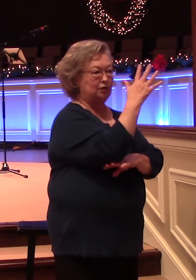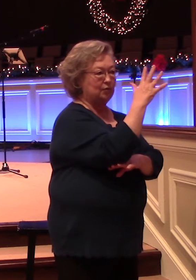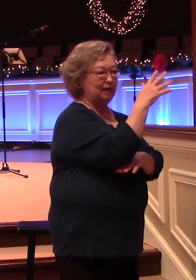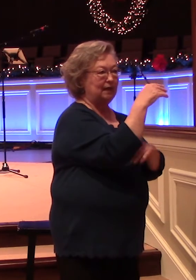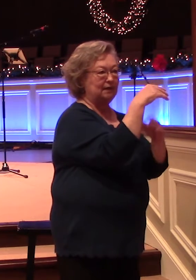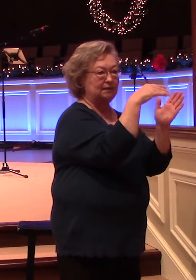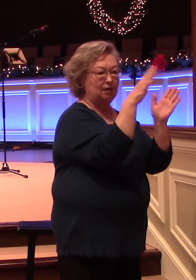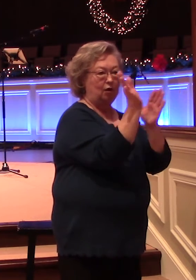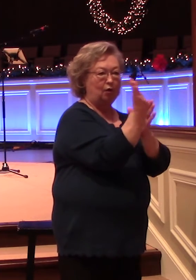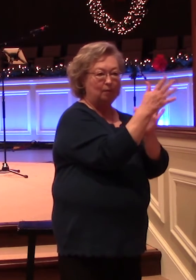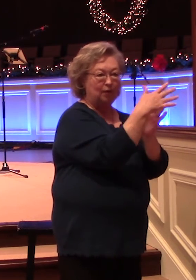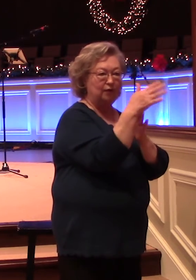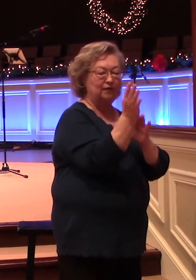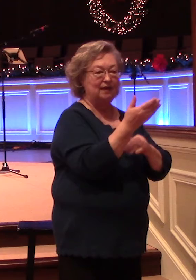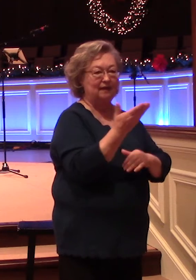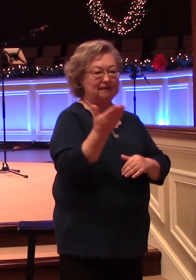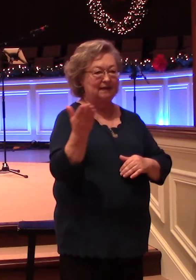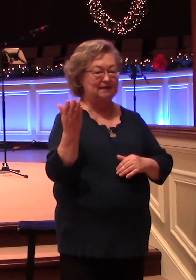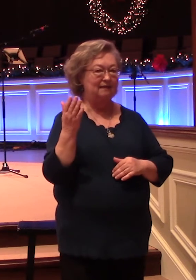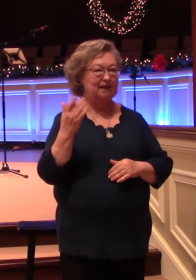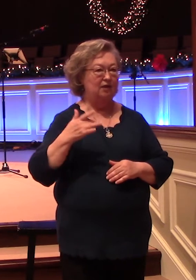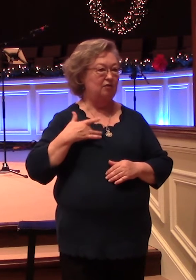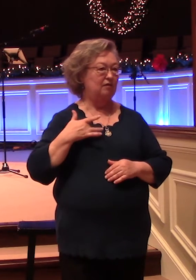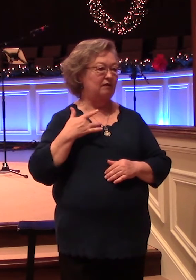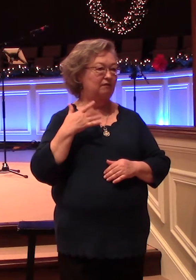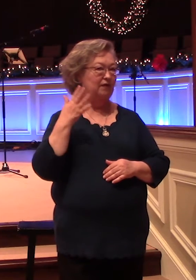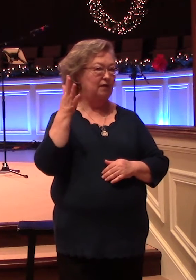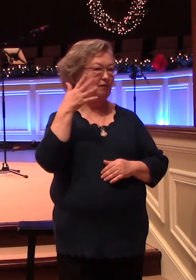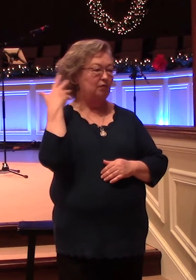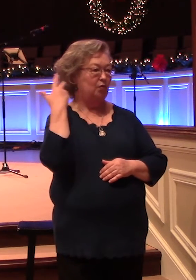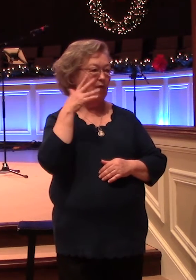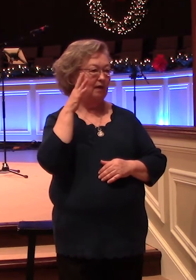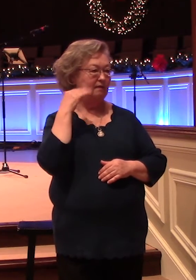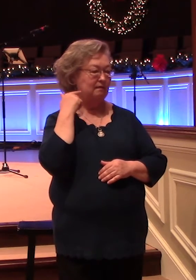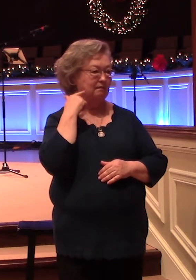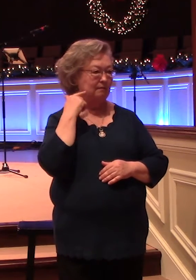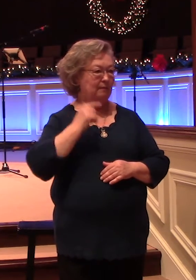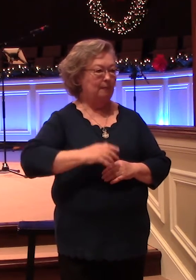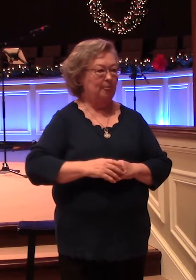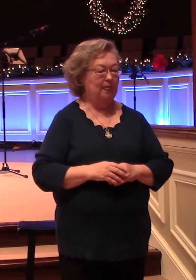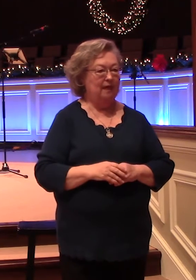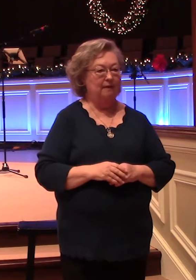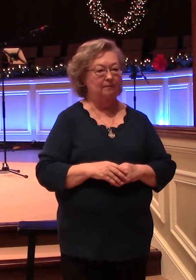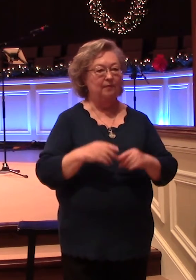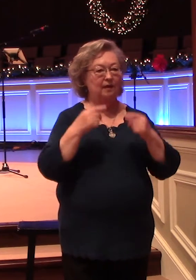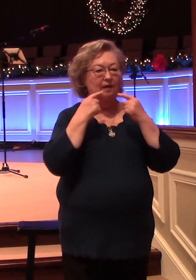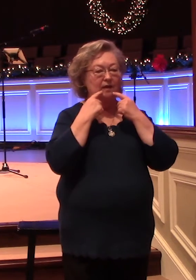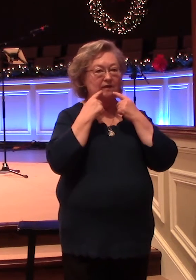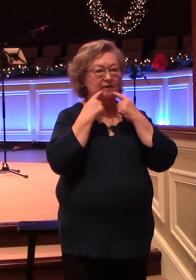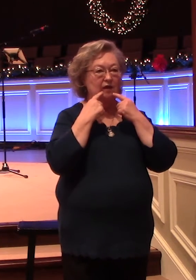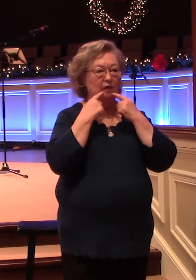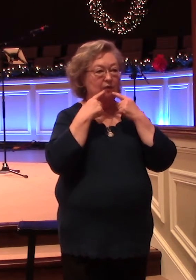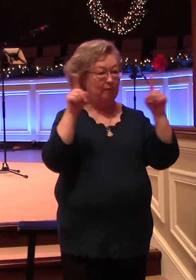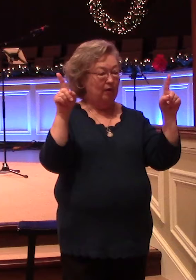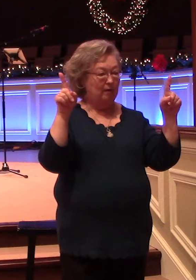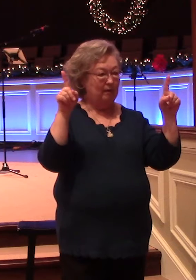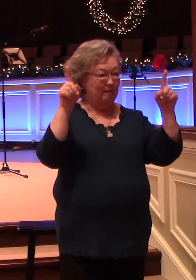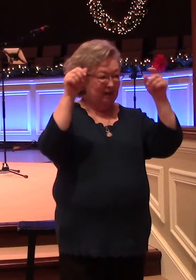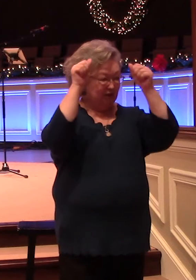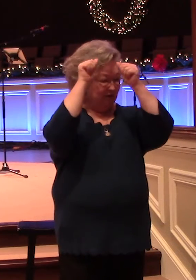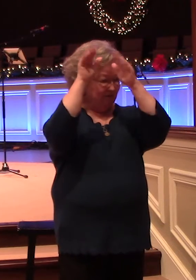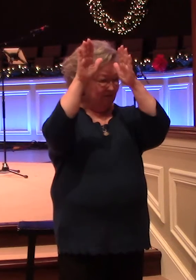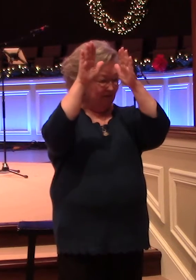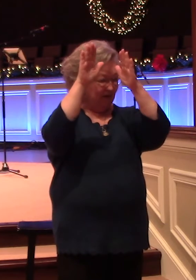forth the proclamation that Jesus is the Son of God, the proclamation that the Father has sent the Son, that's what the Spirit's work is in